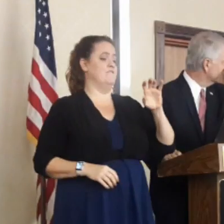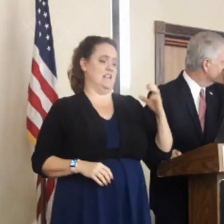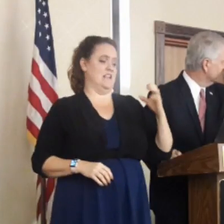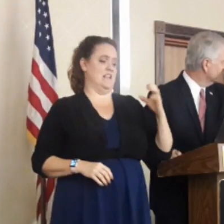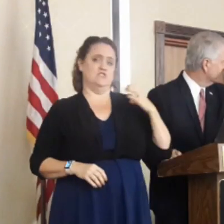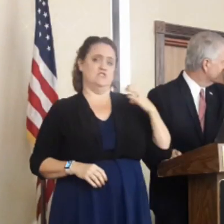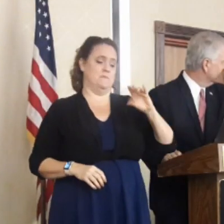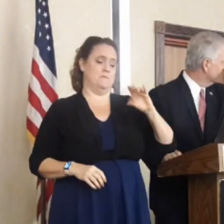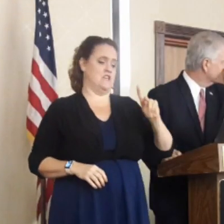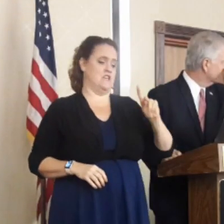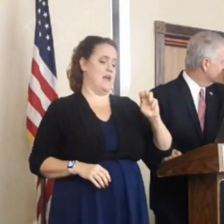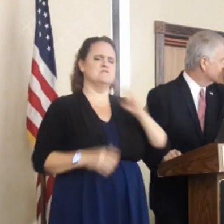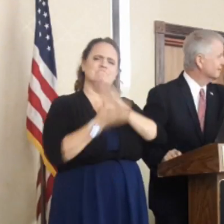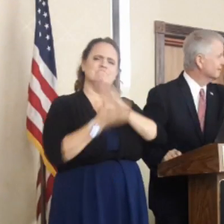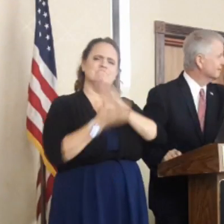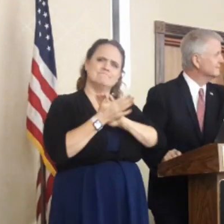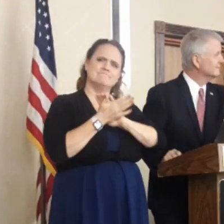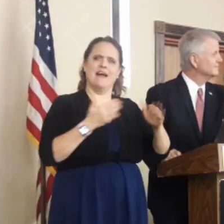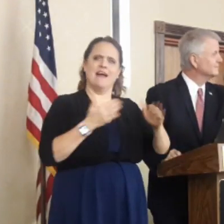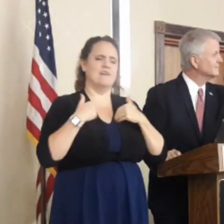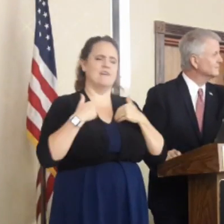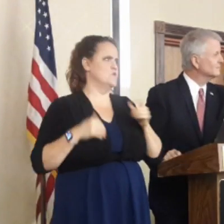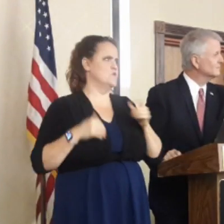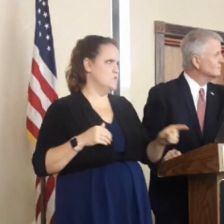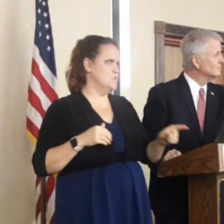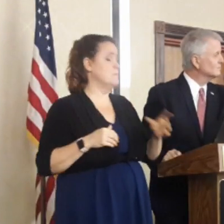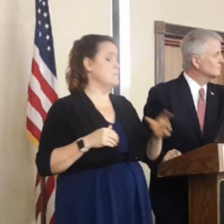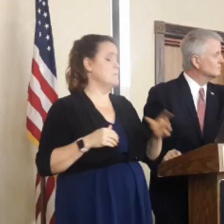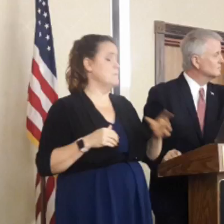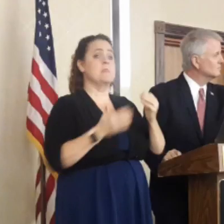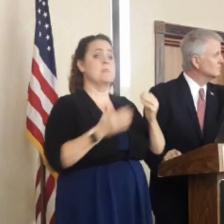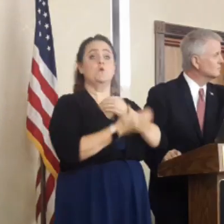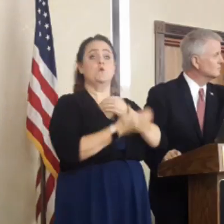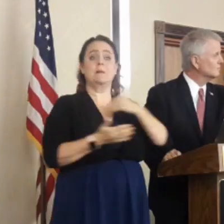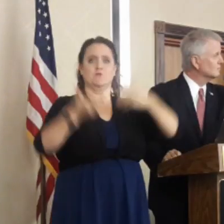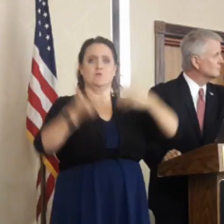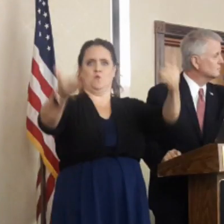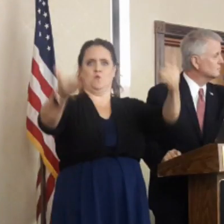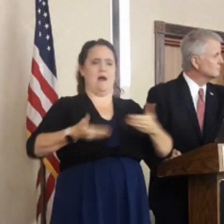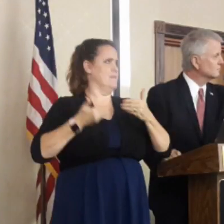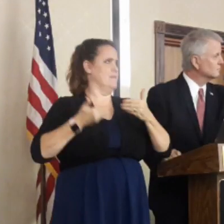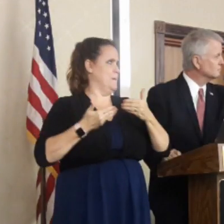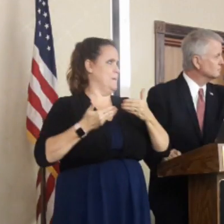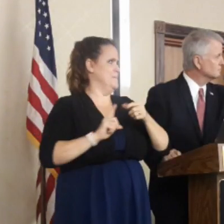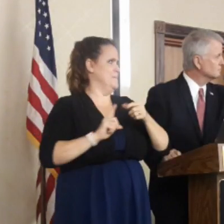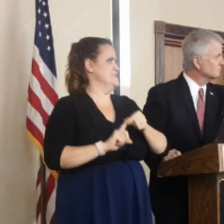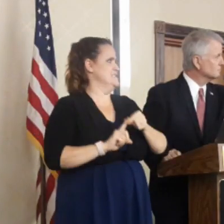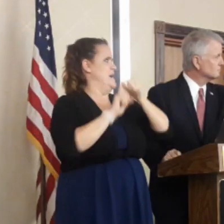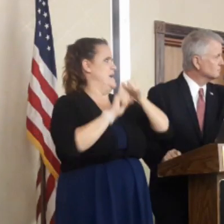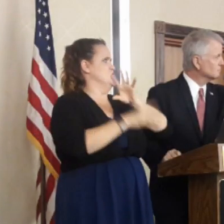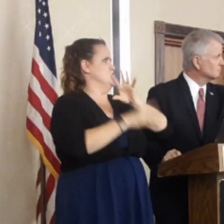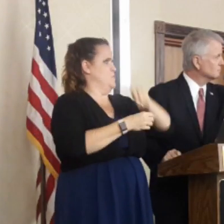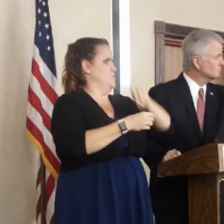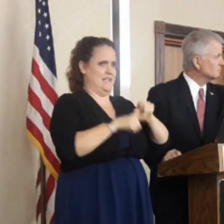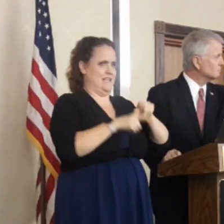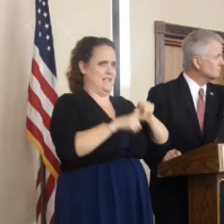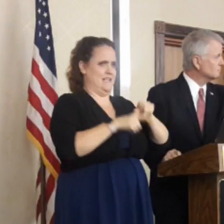future leadership. Here, here. And our new members, welcome aboard. It's a very special if you're part of an institution